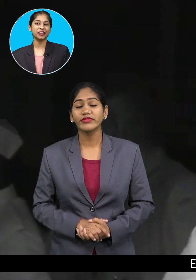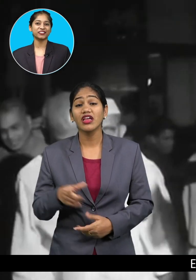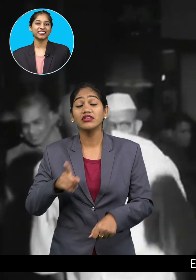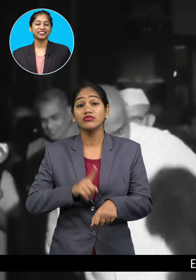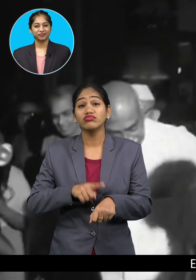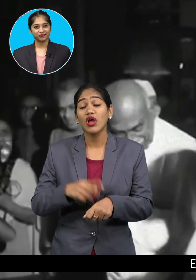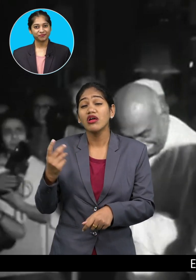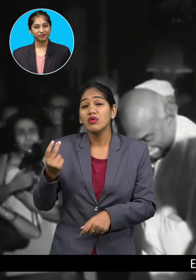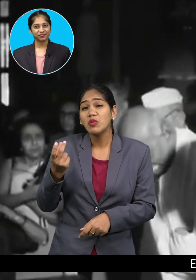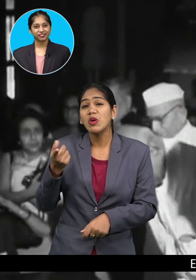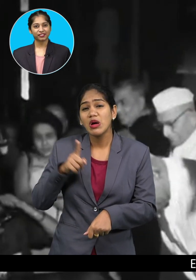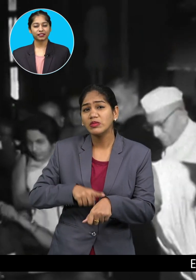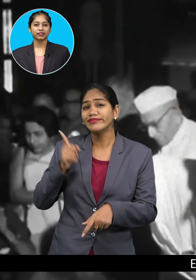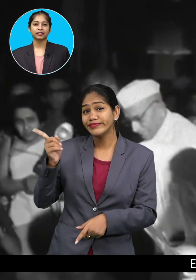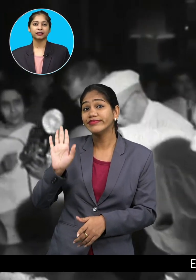Emergency period.